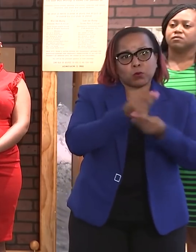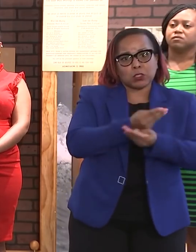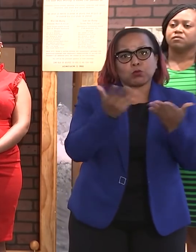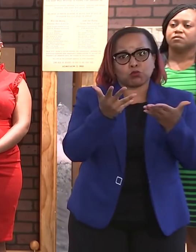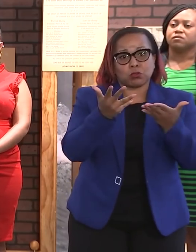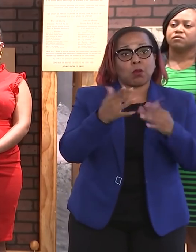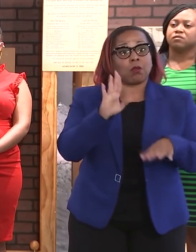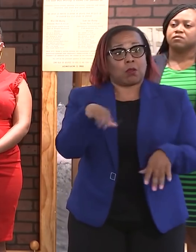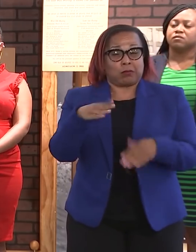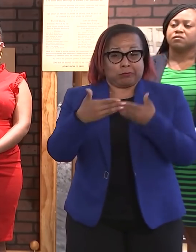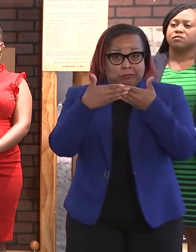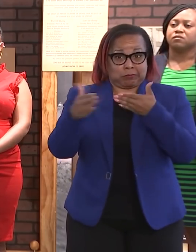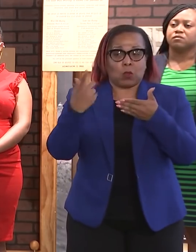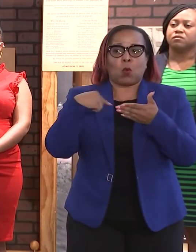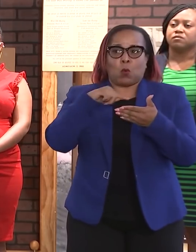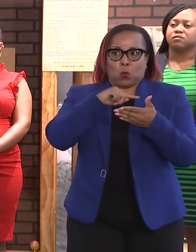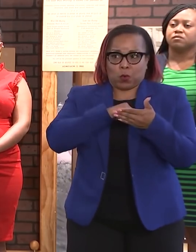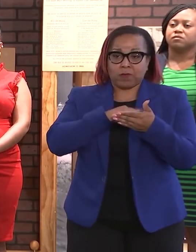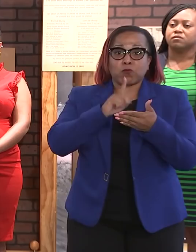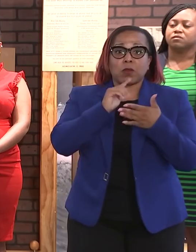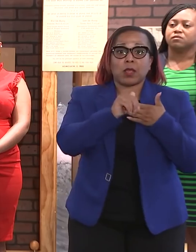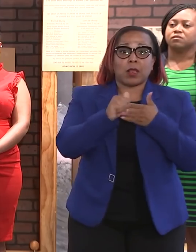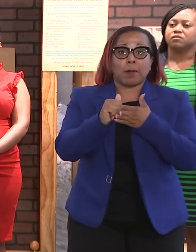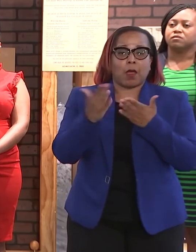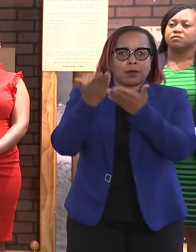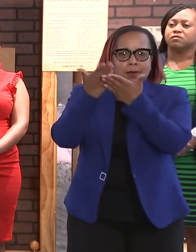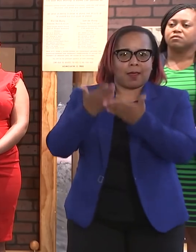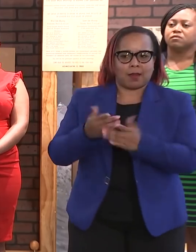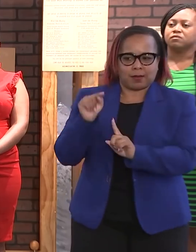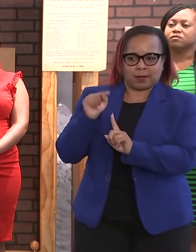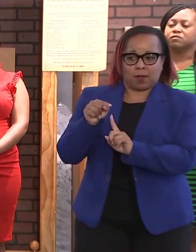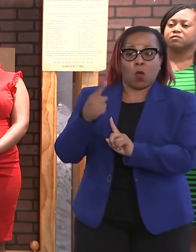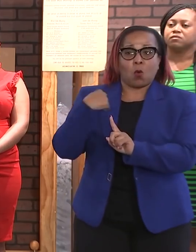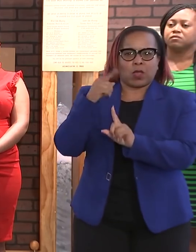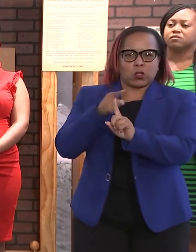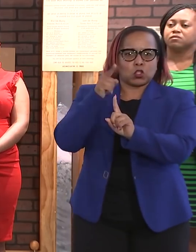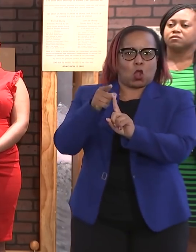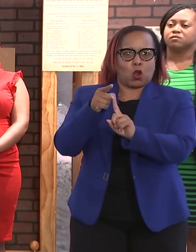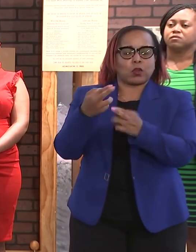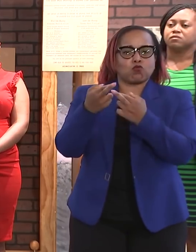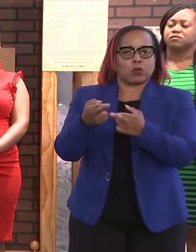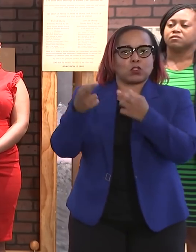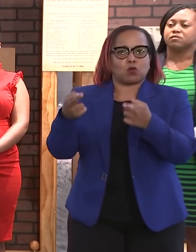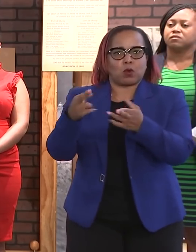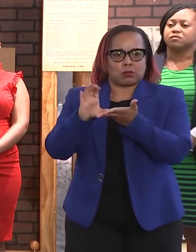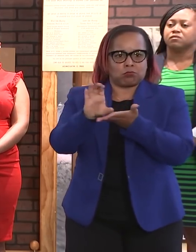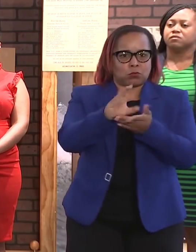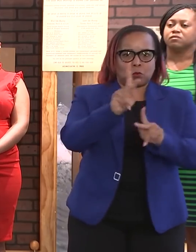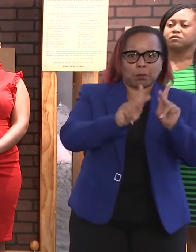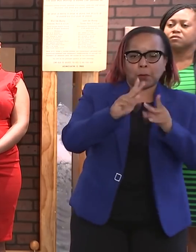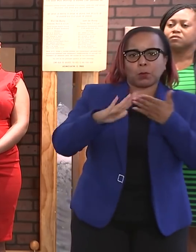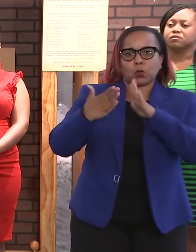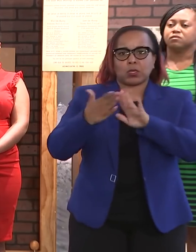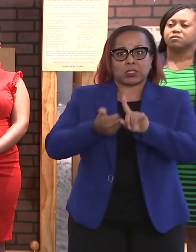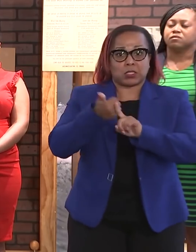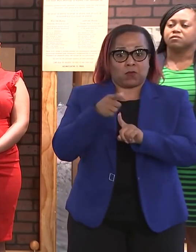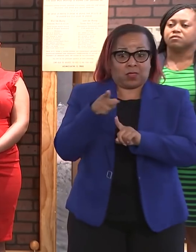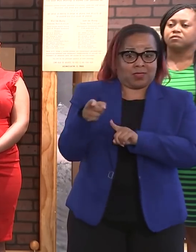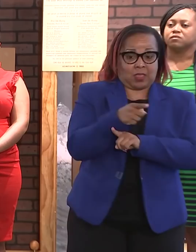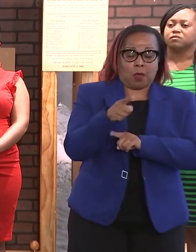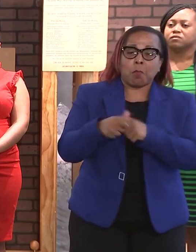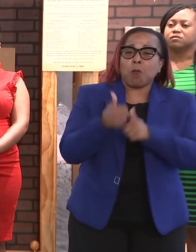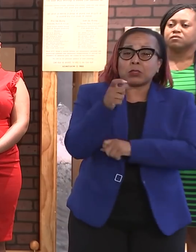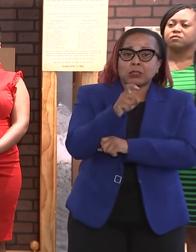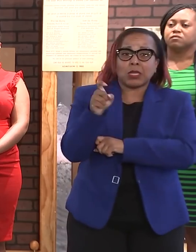distribution. And throughout, we have been led by data. We have targeted resources to the people and communities where they are